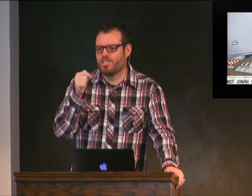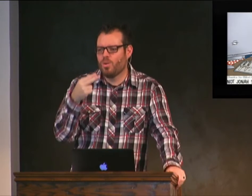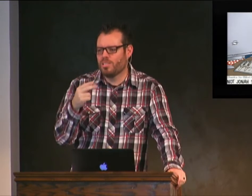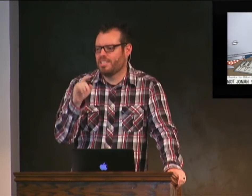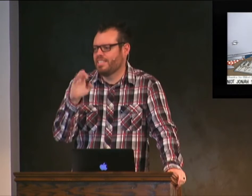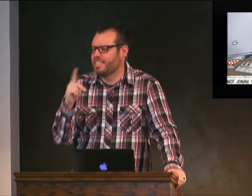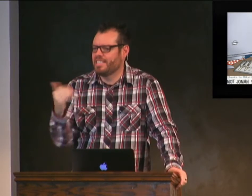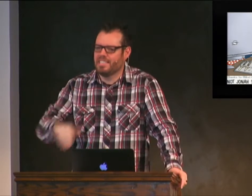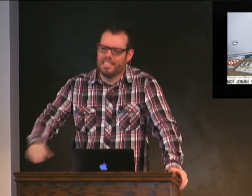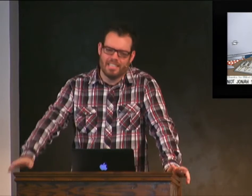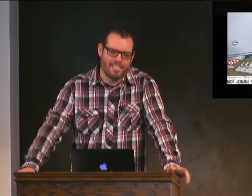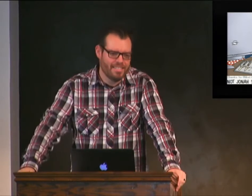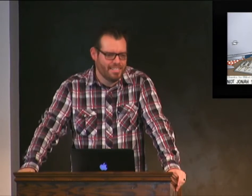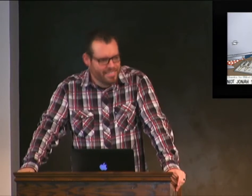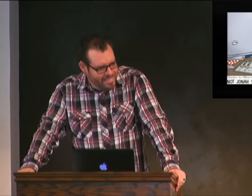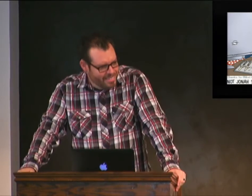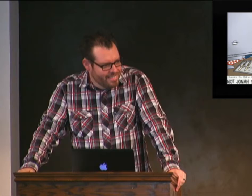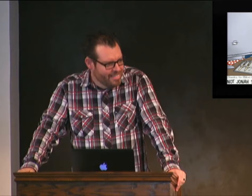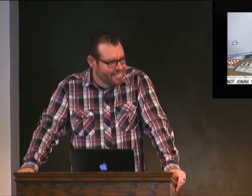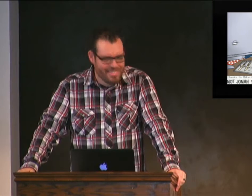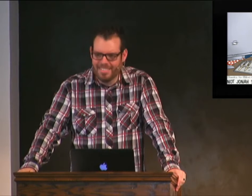Not Jonah sticks again.